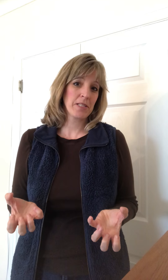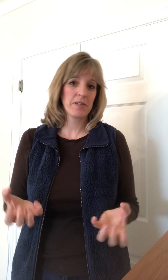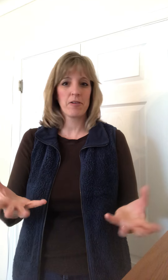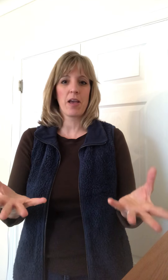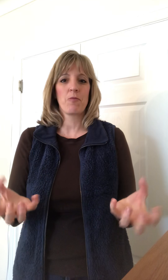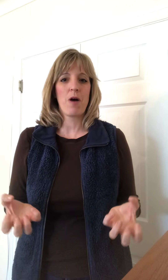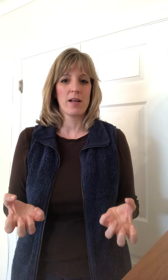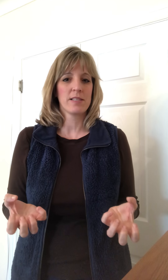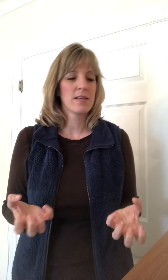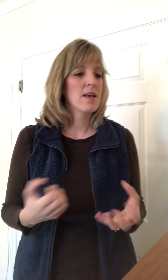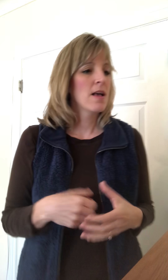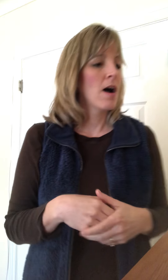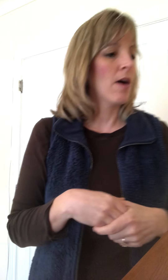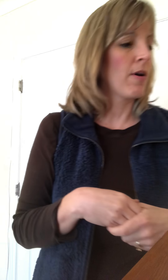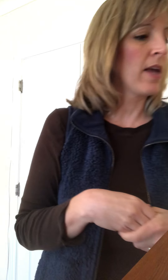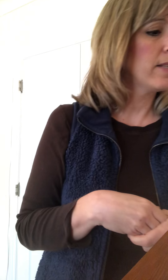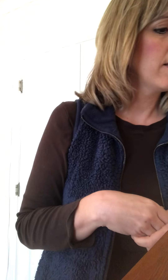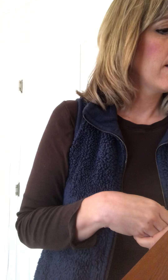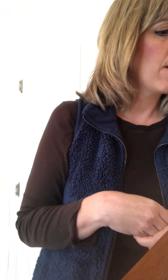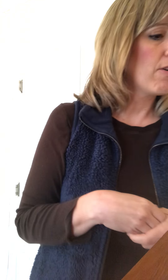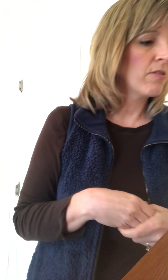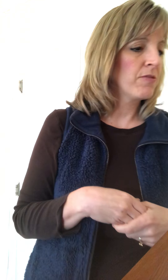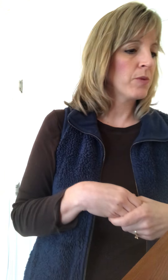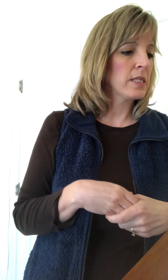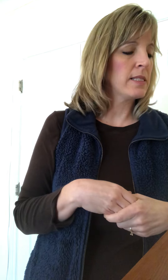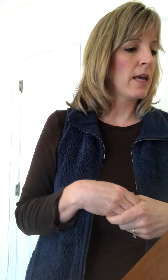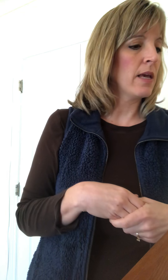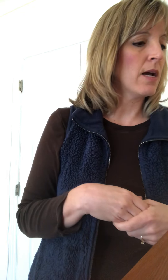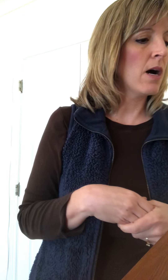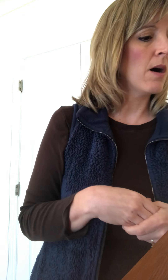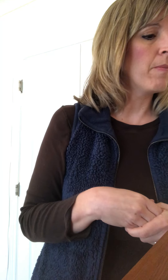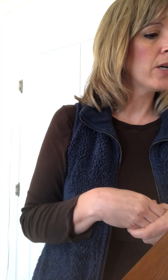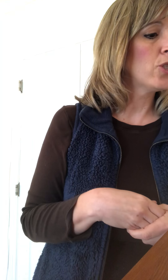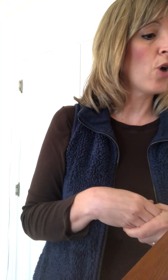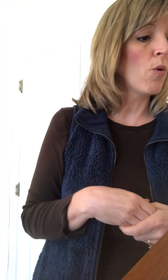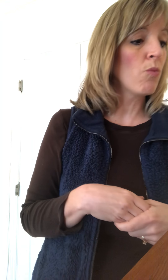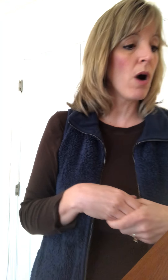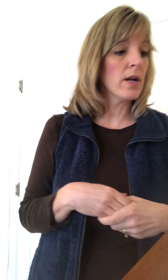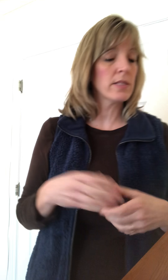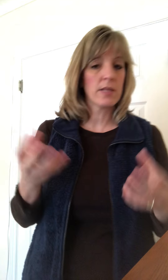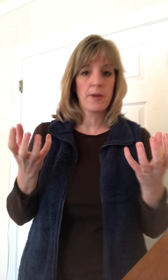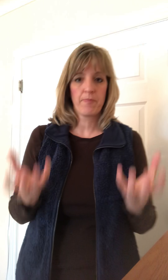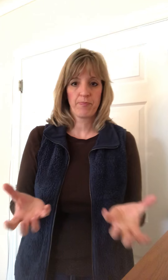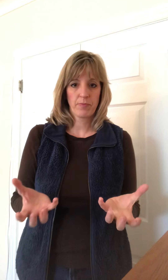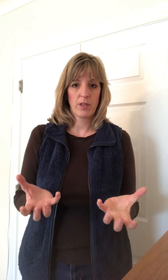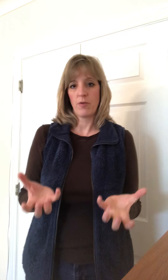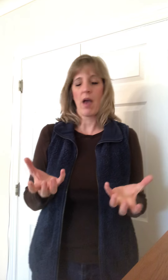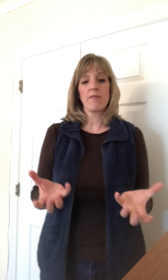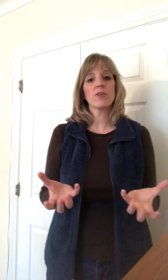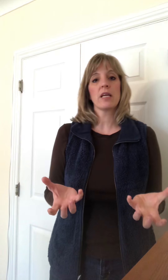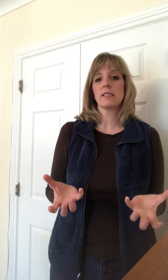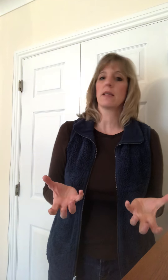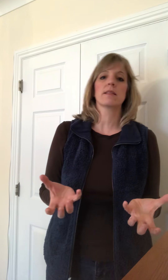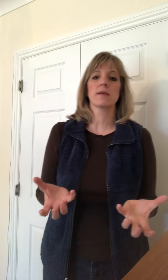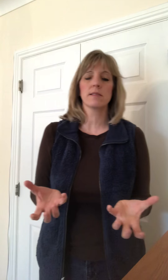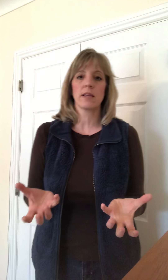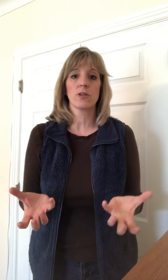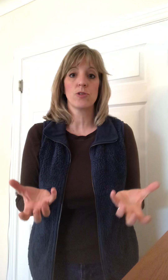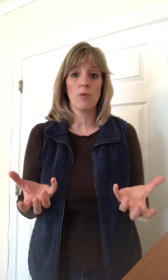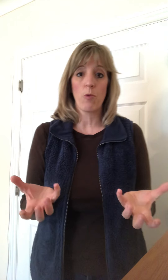to. Okay, want. All right. Now, if you want to say don't want, you have your hands like this, like you're doing